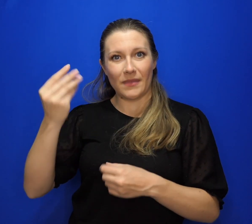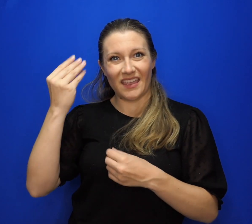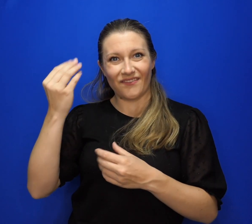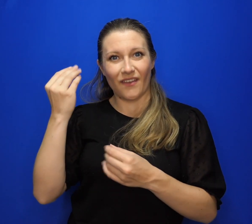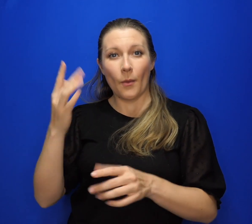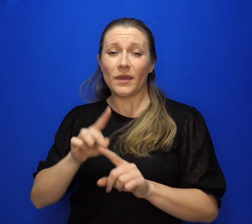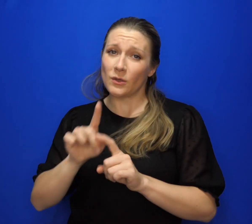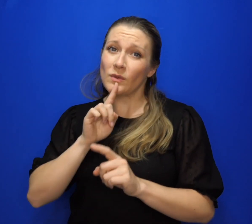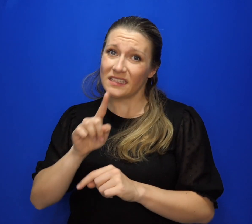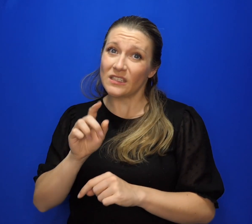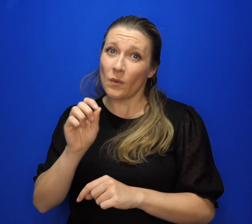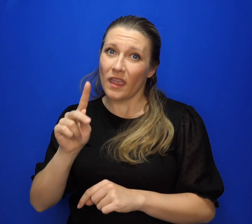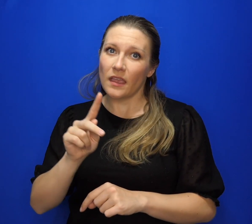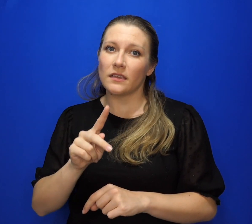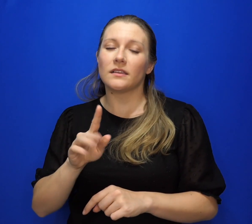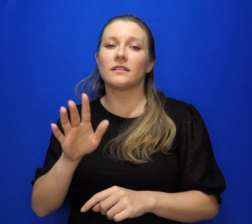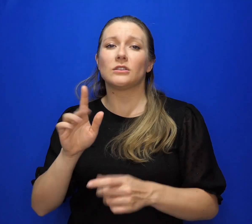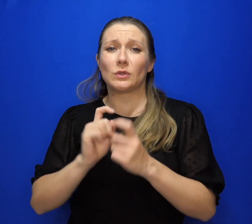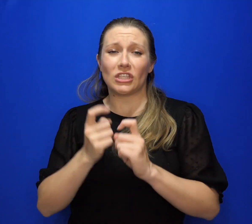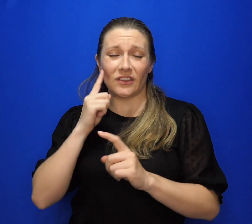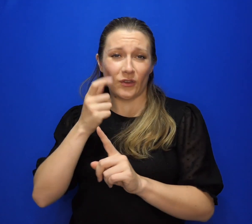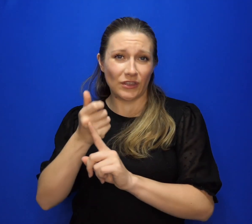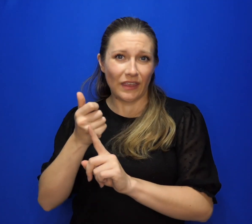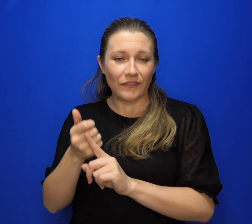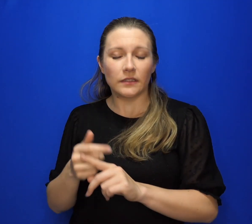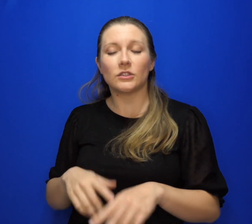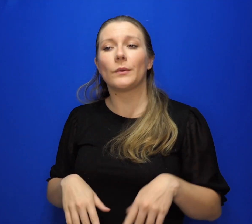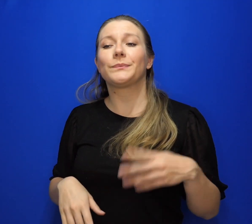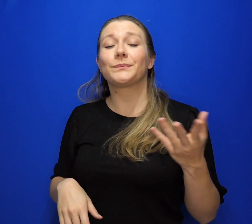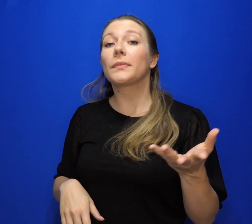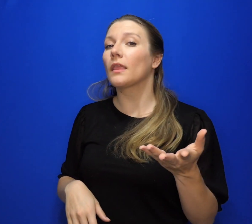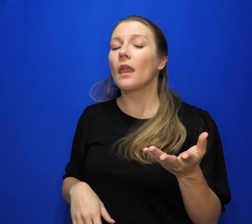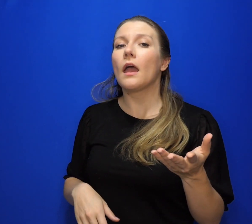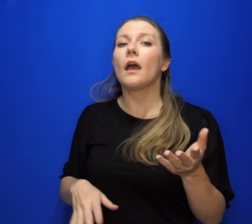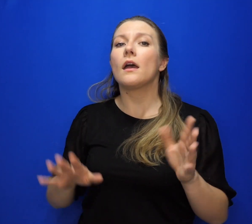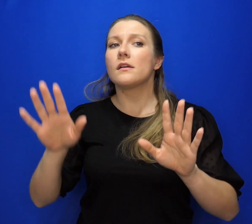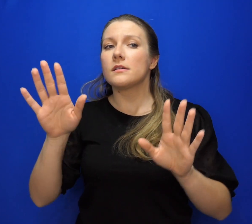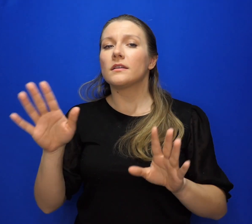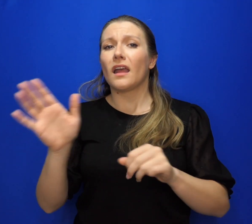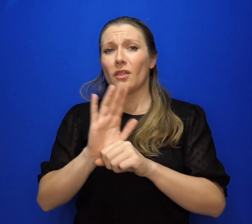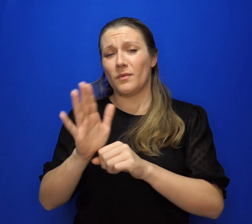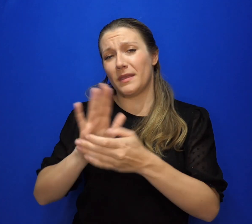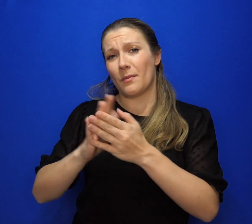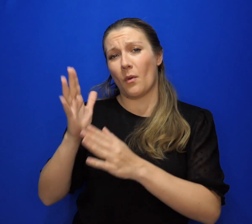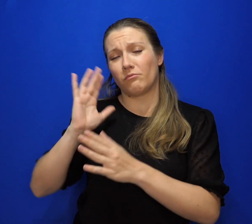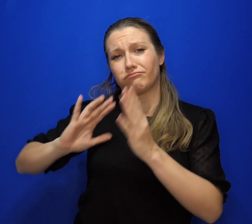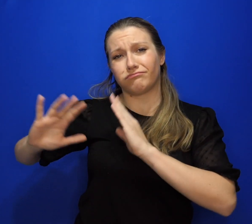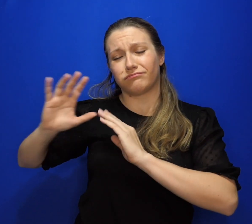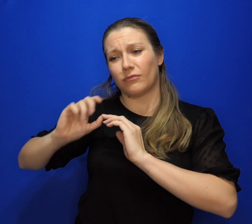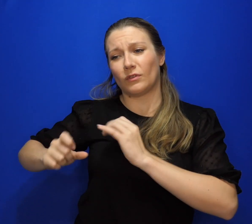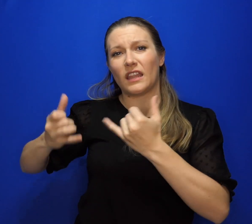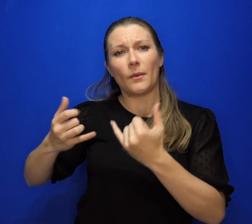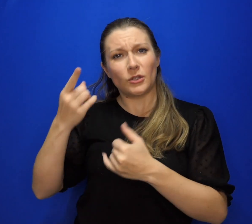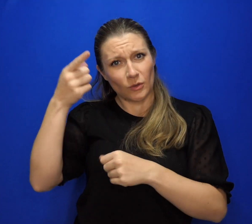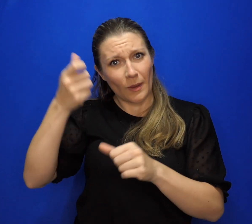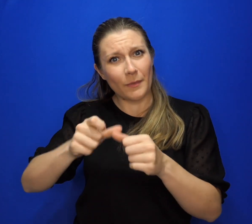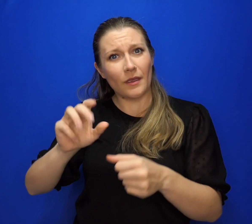adjust things for yourself. So there's this thing, I don't know, the movie's getting old now at this point, but you remember the Madagascar movie, the animated